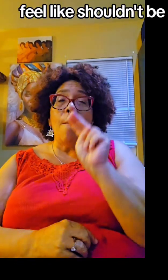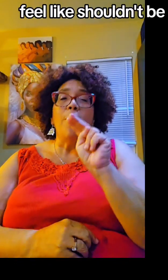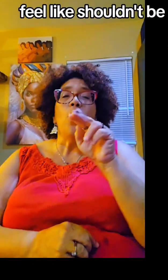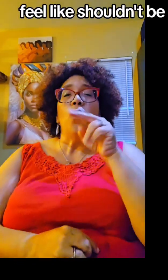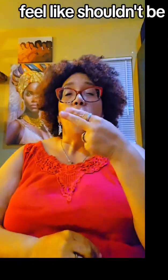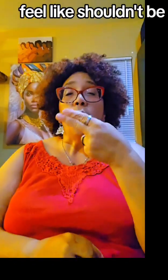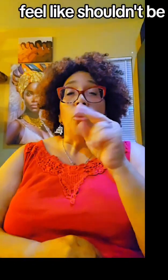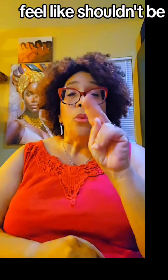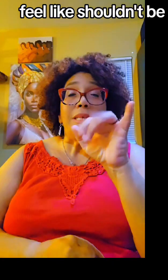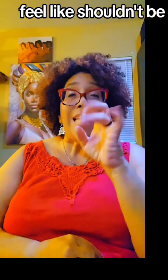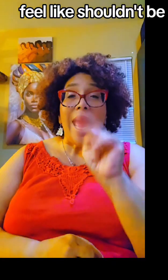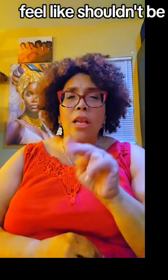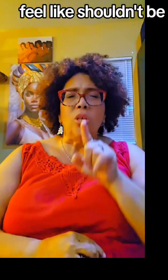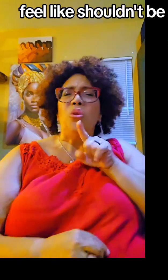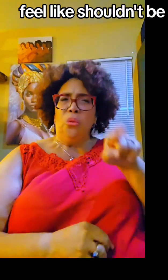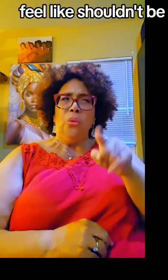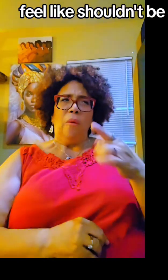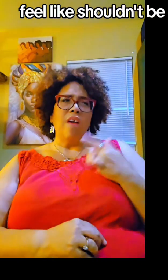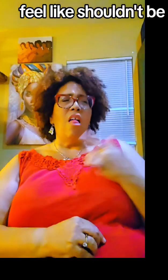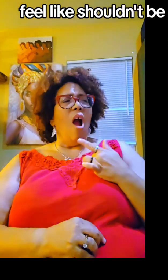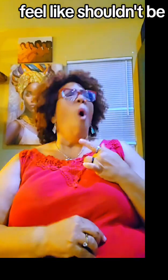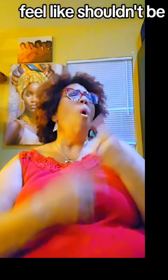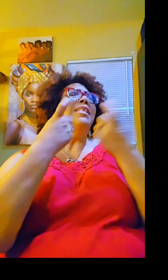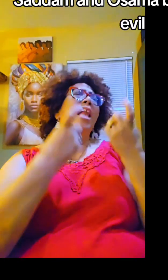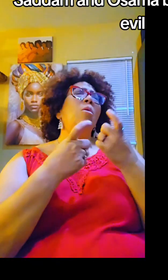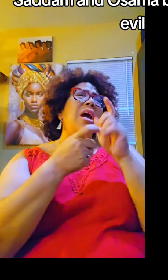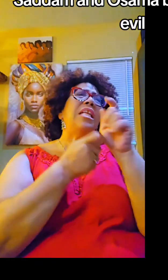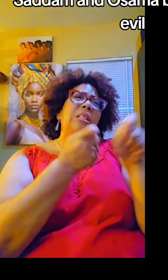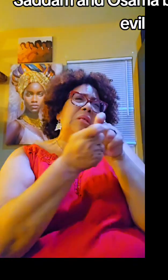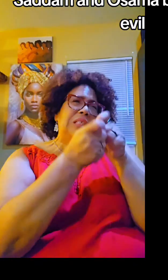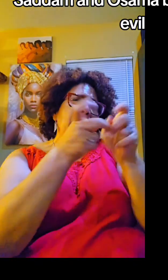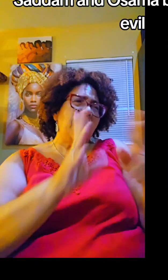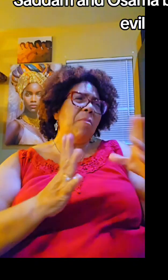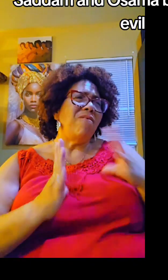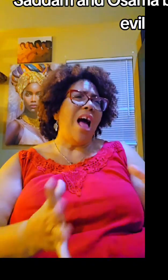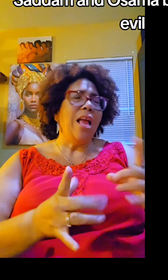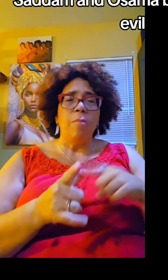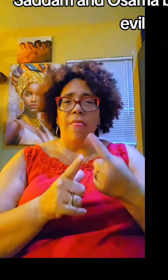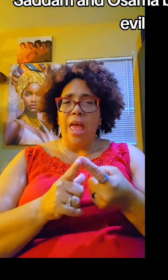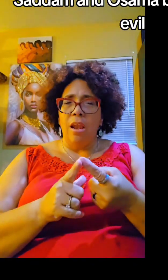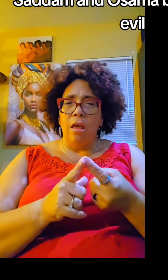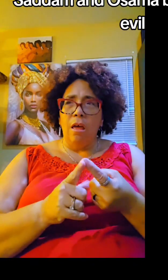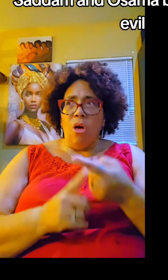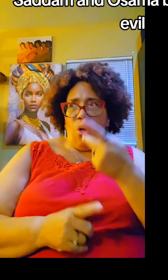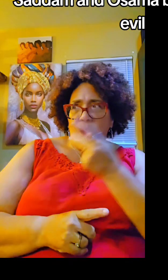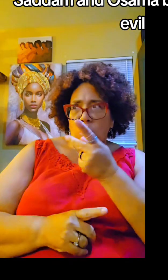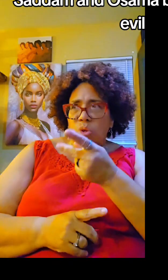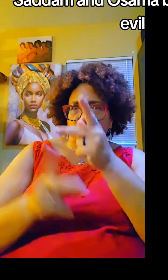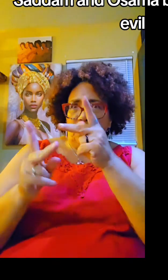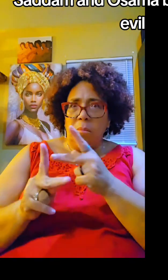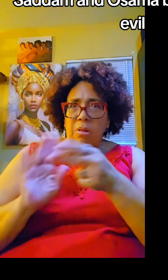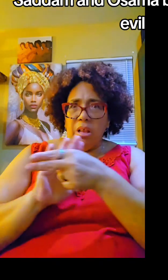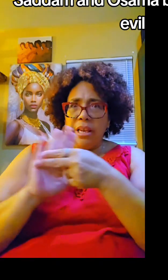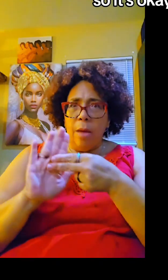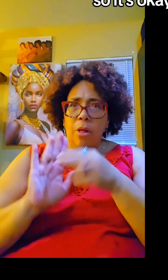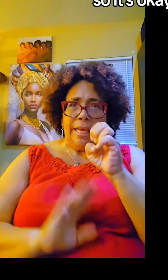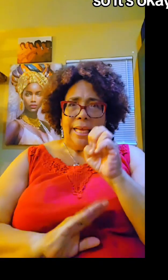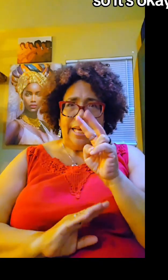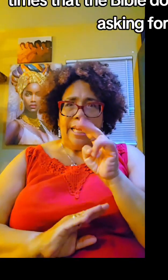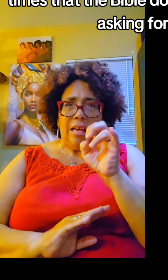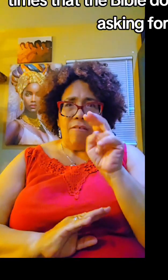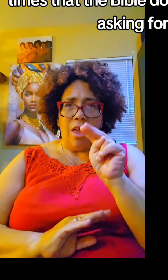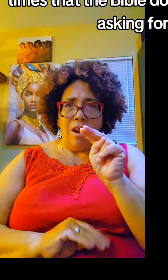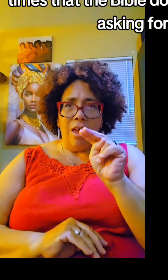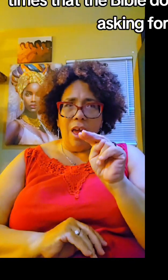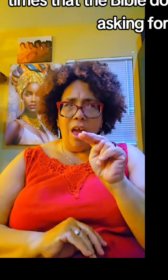selective in who you feel like shouldn't be celebrated. But then you label people like Saddam and Osama bin Laden as evil, so it's okay.